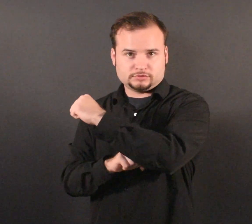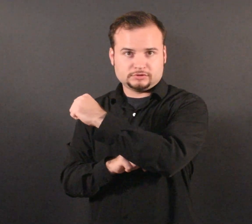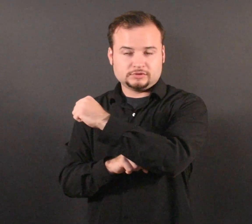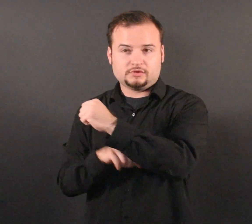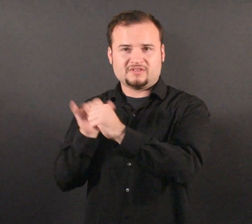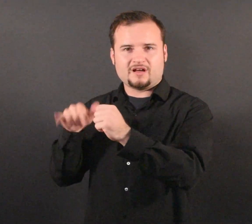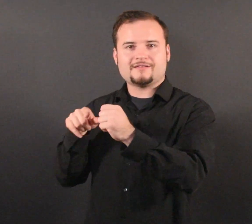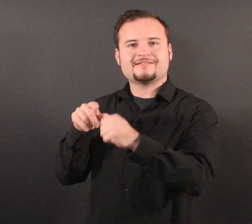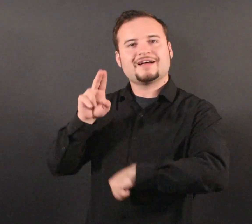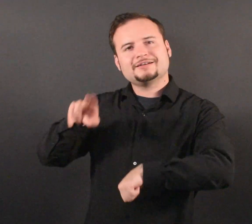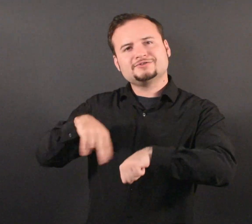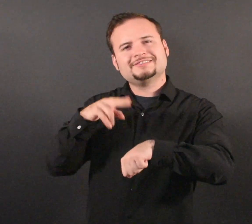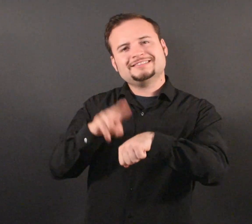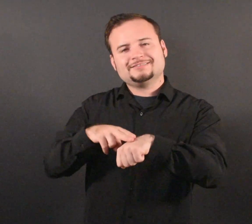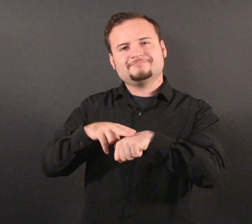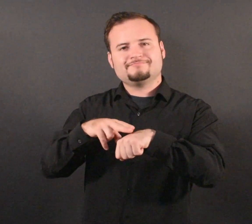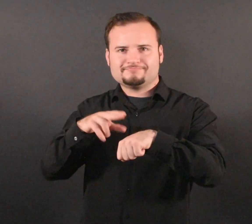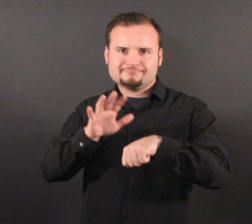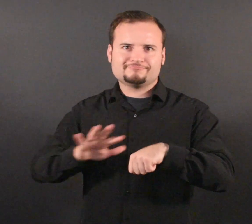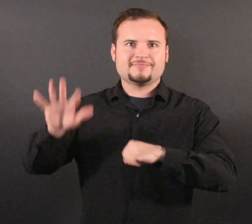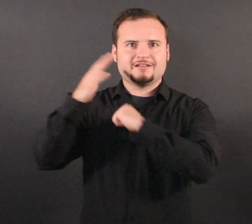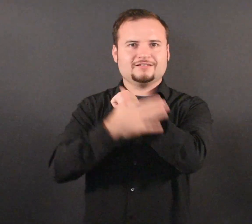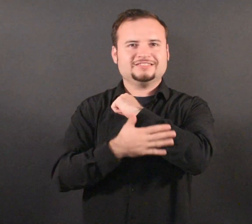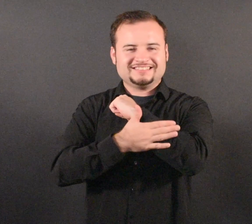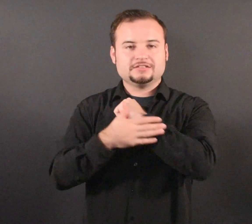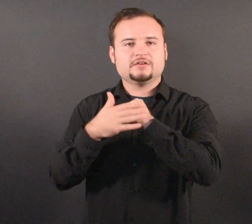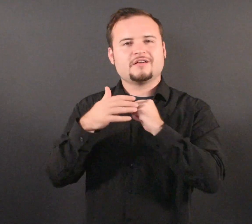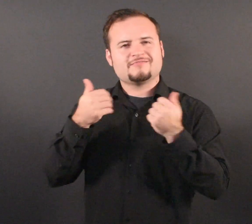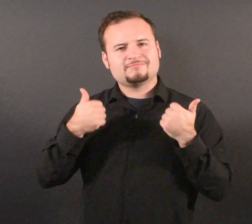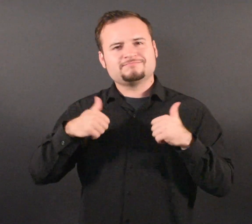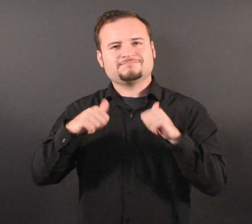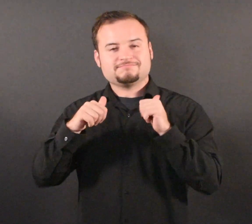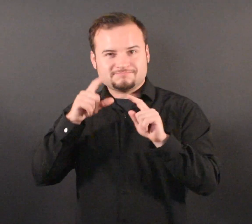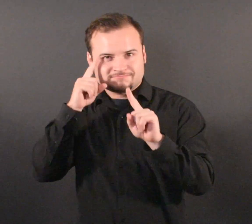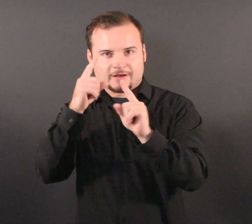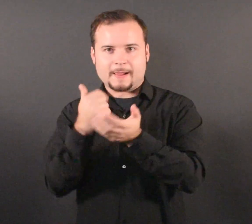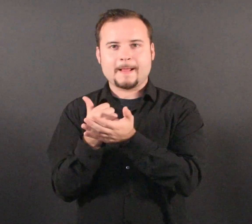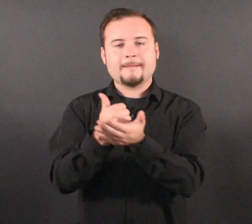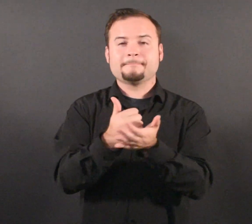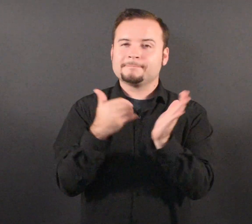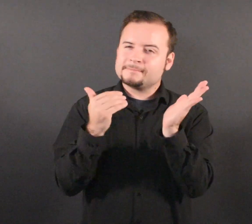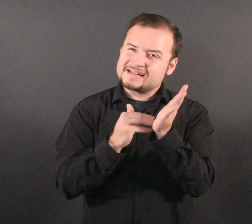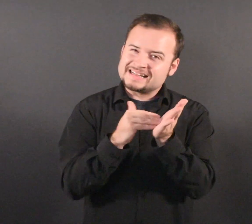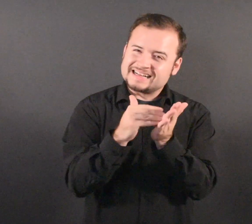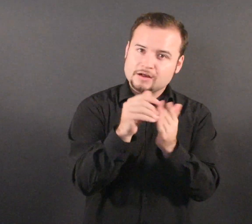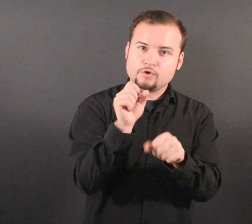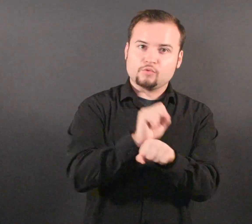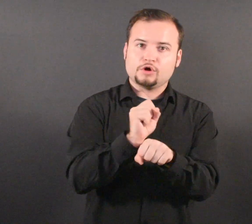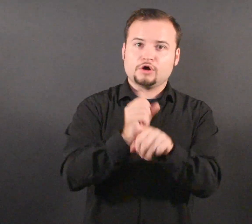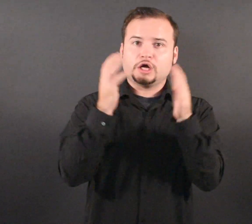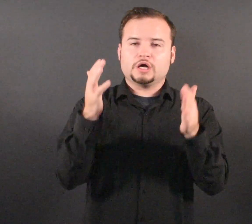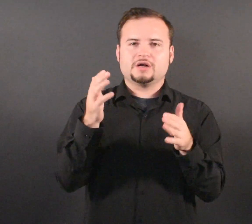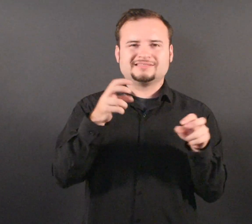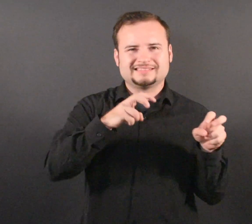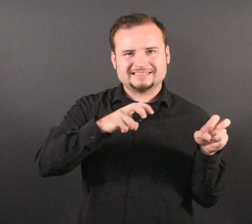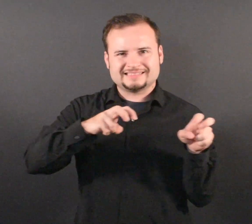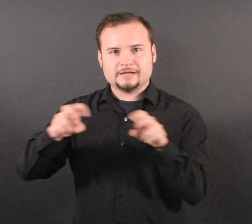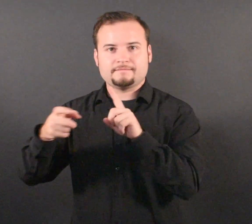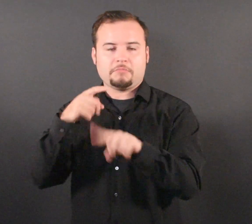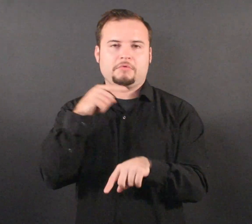a national effort to help millions of workers from low-wage roles move into higher-paying jobs.